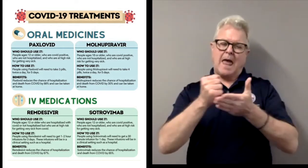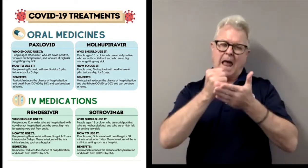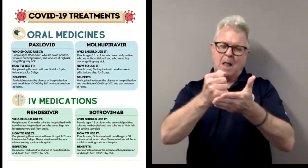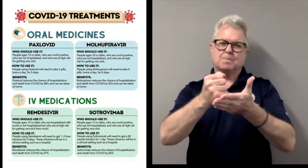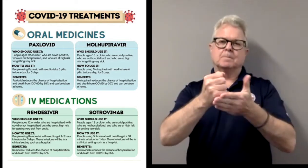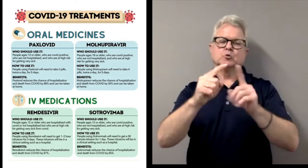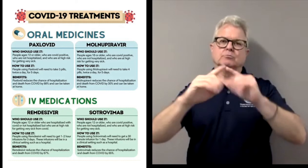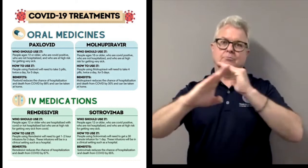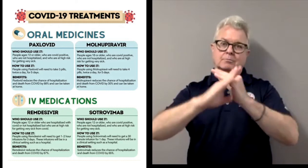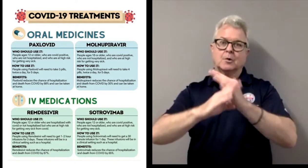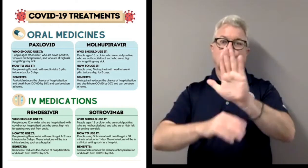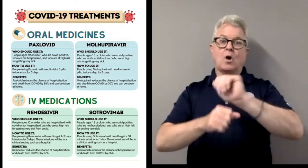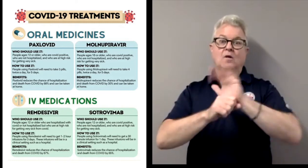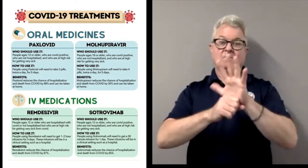to give you the MABS treatment.